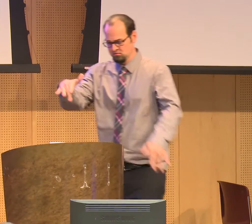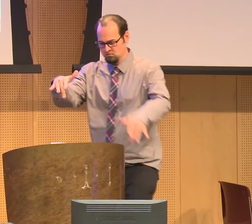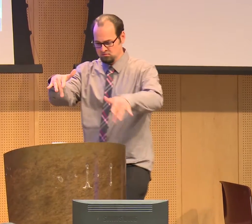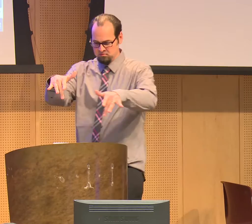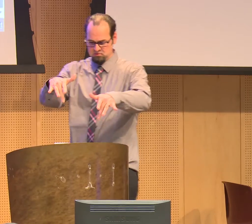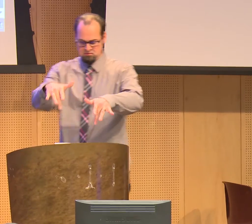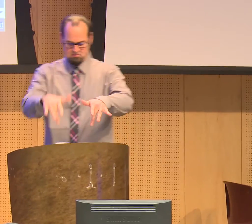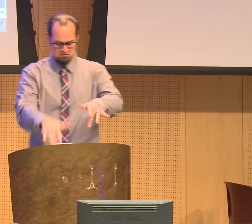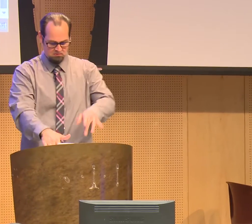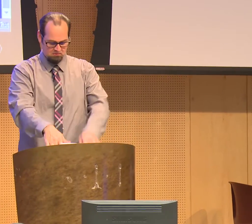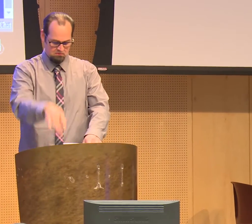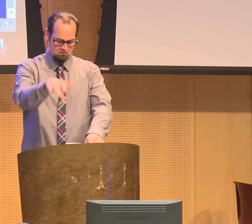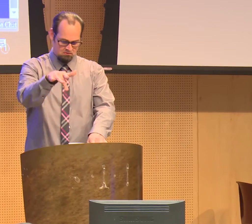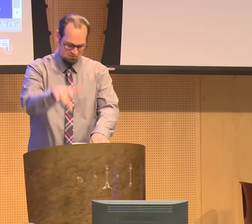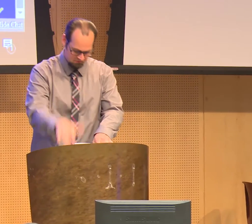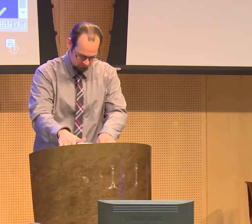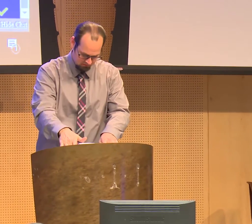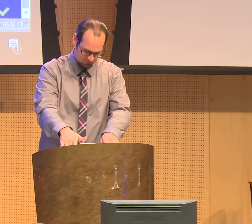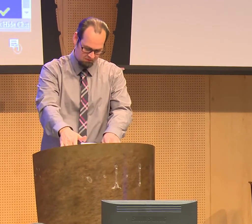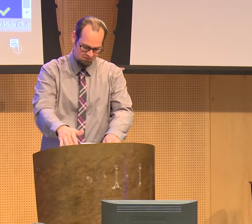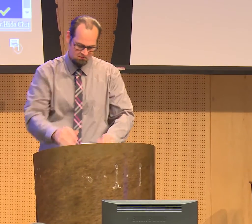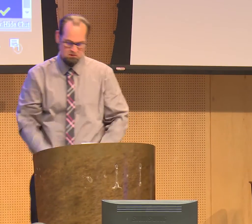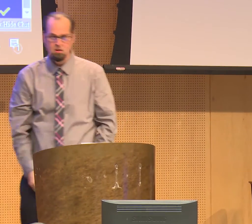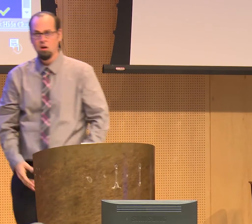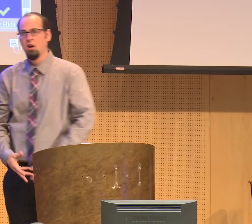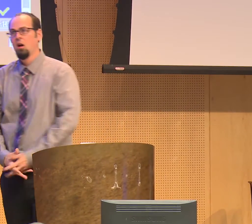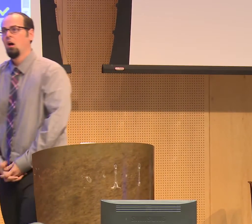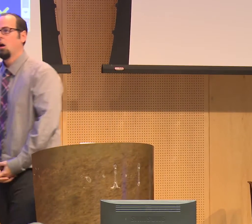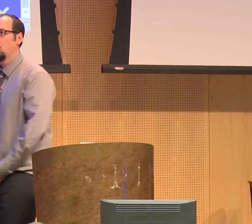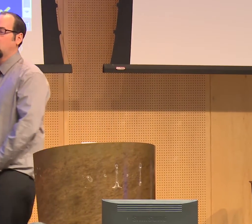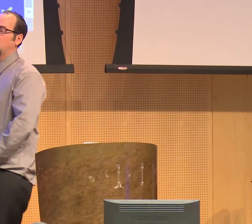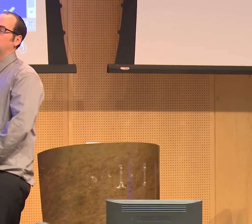2.0, and dial-up was so slow.